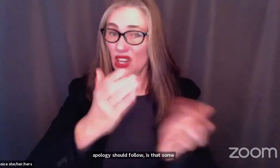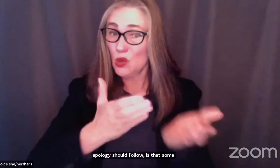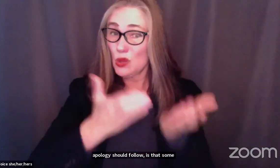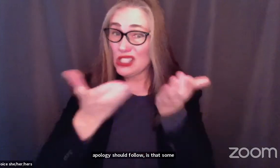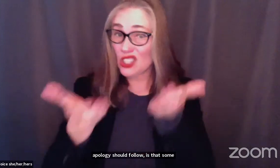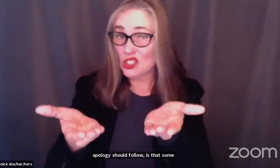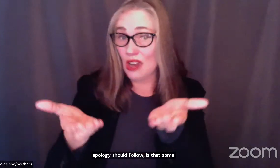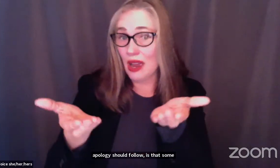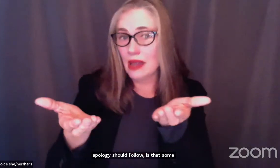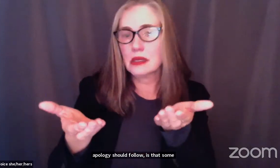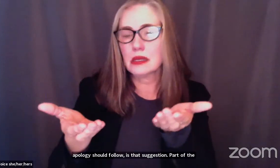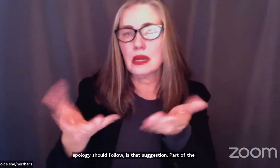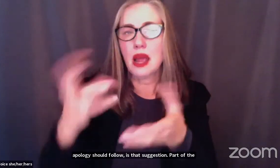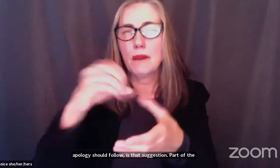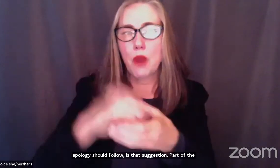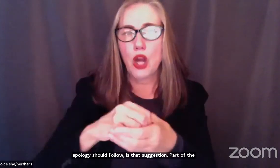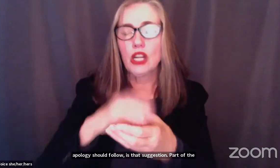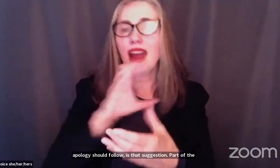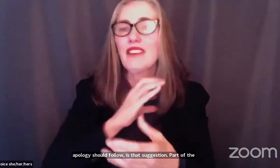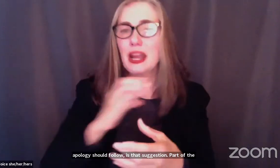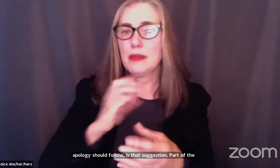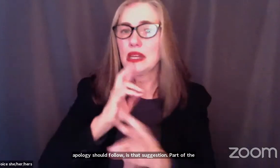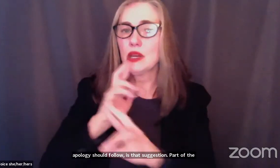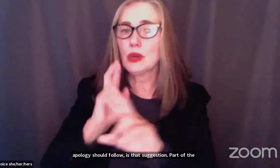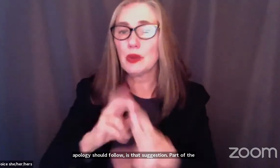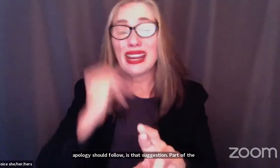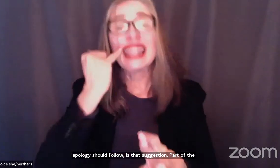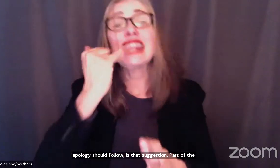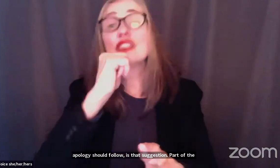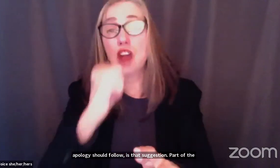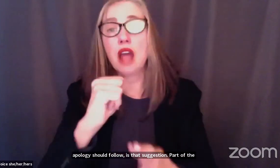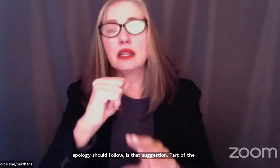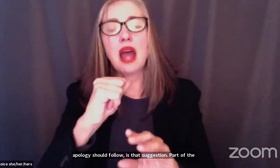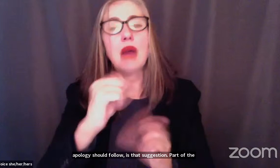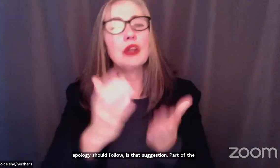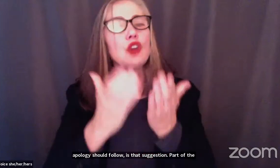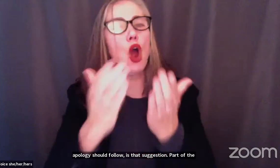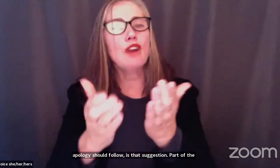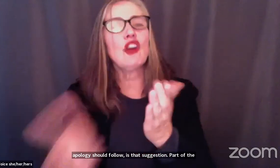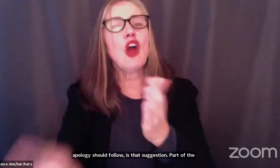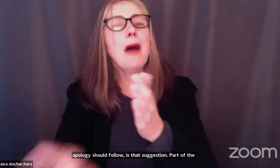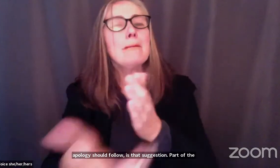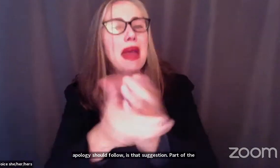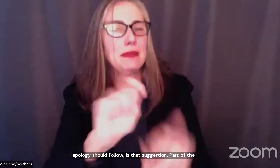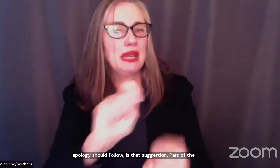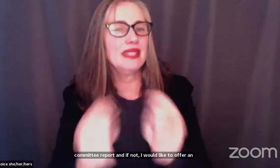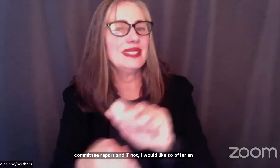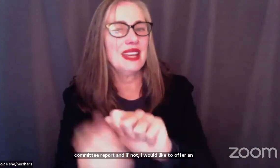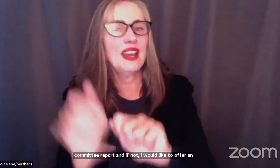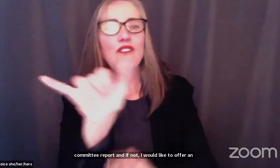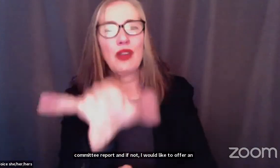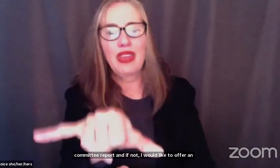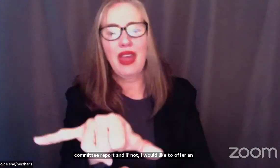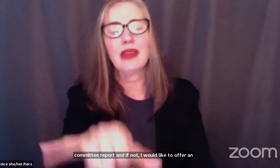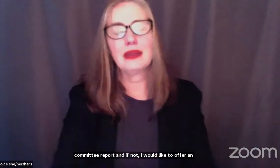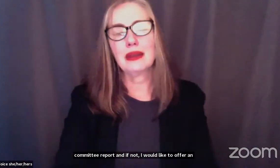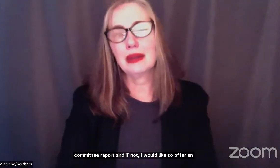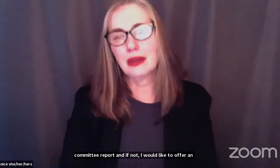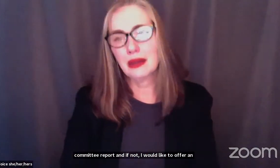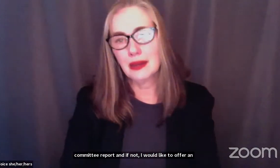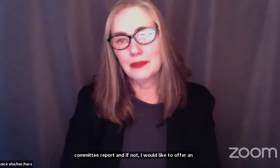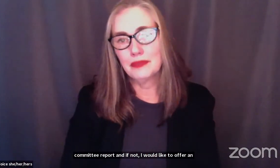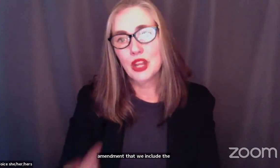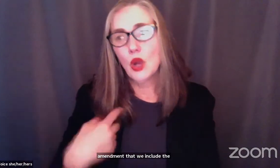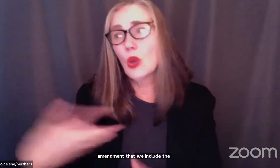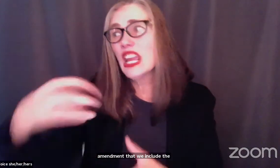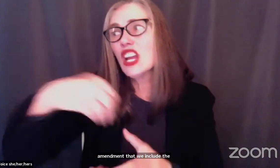suggestion part of the committee report? And if not, I would like to offer an amendment that we include